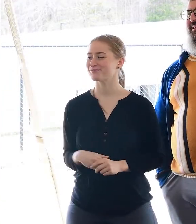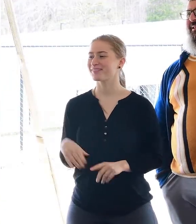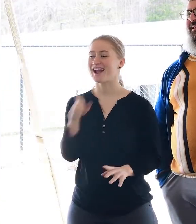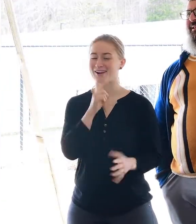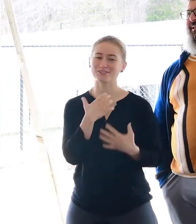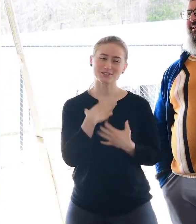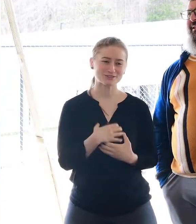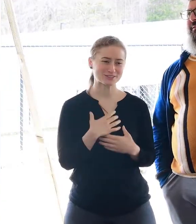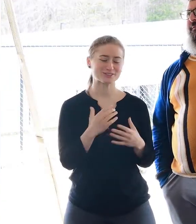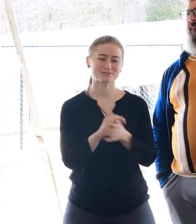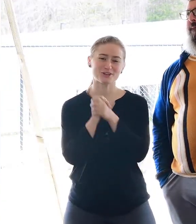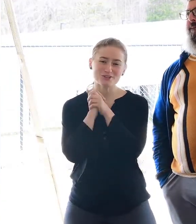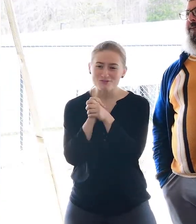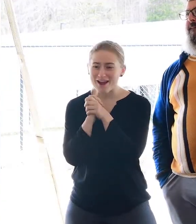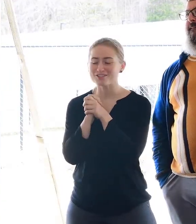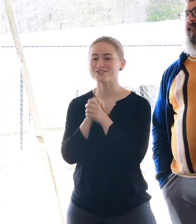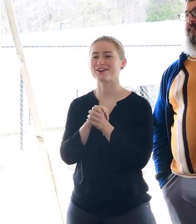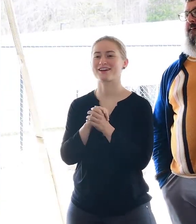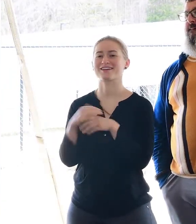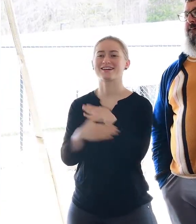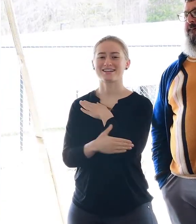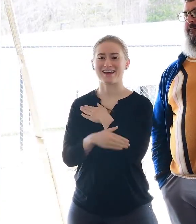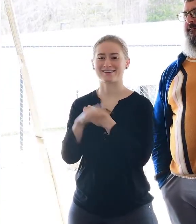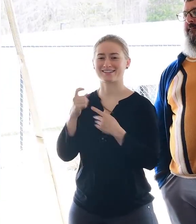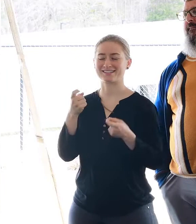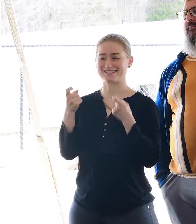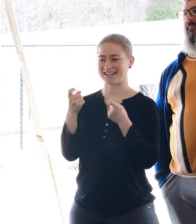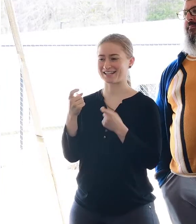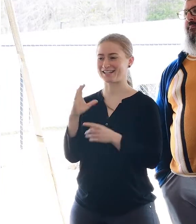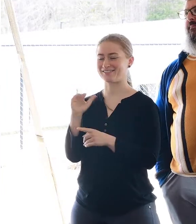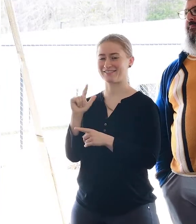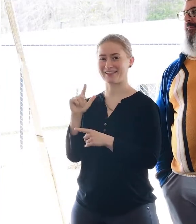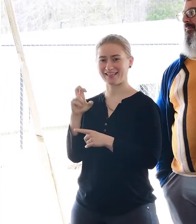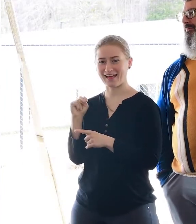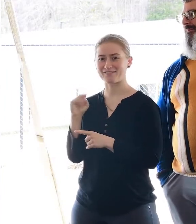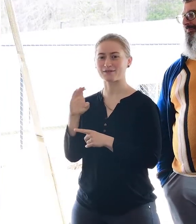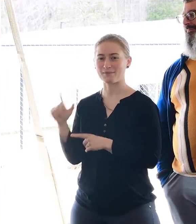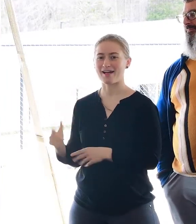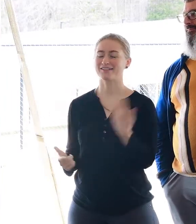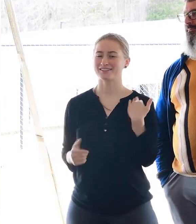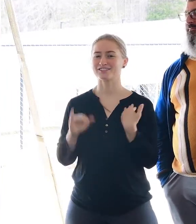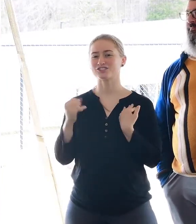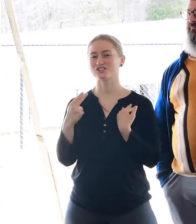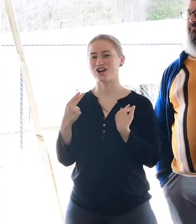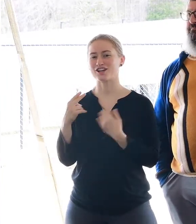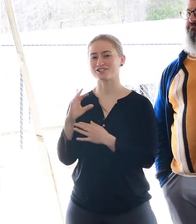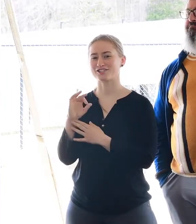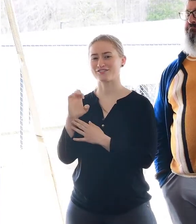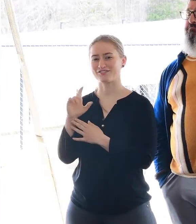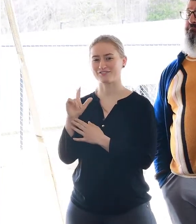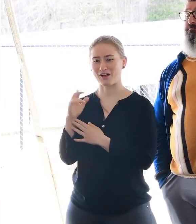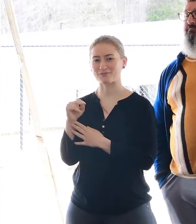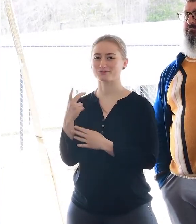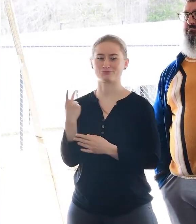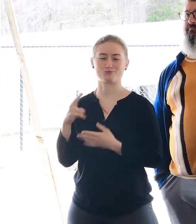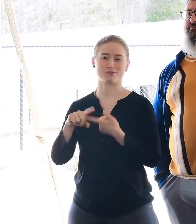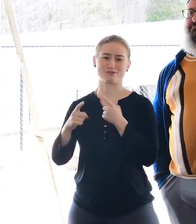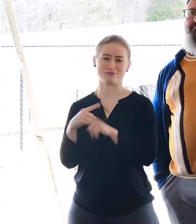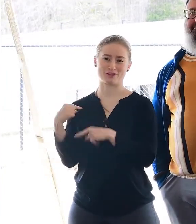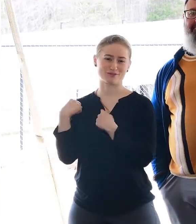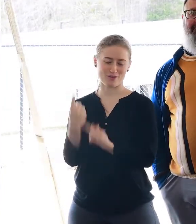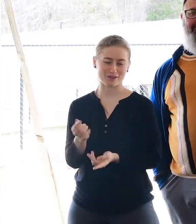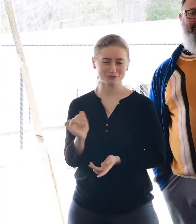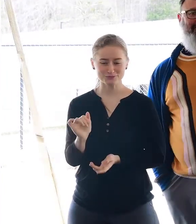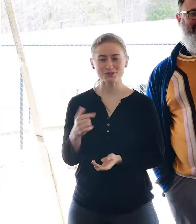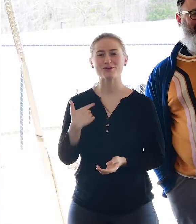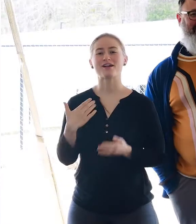to congratulate County Executive Calvin Ball and Josh Feldman. He and I go back a ways as well. The